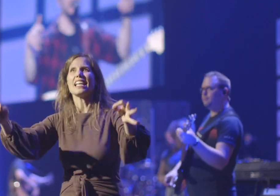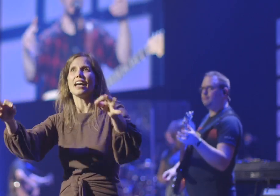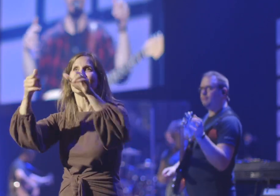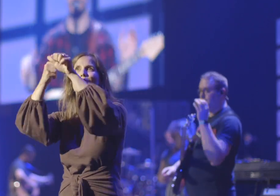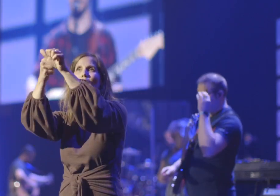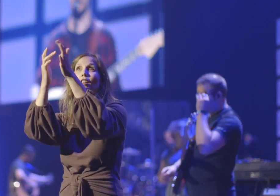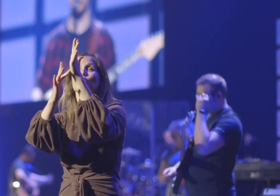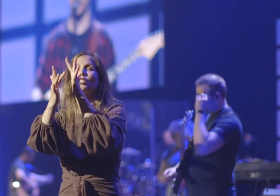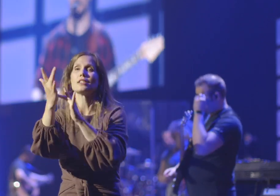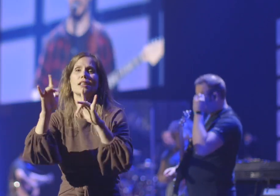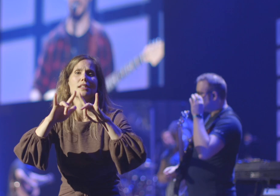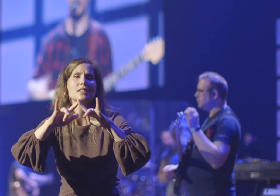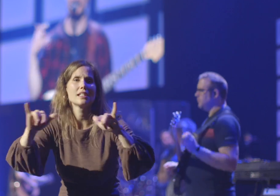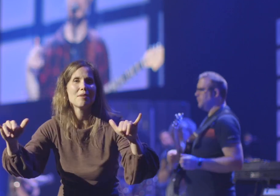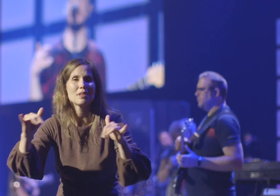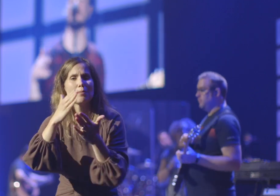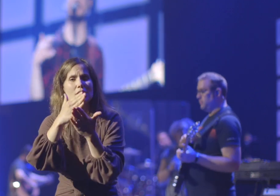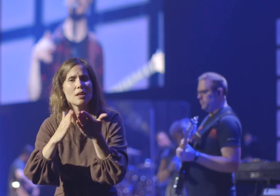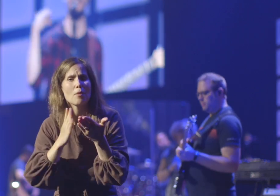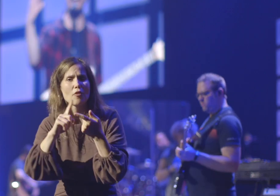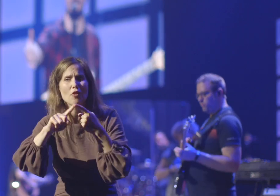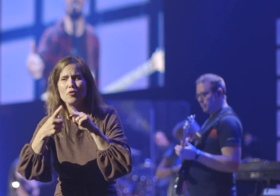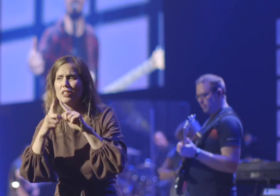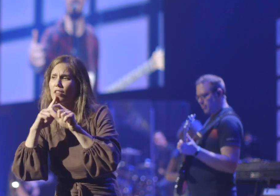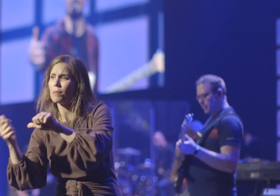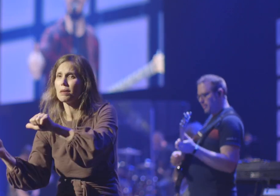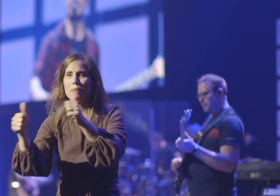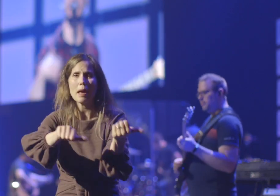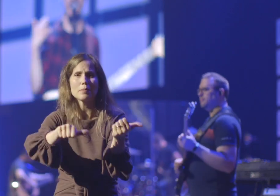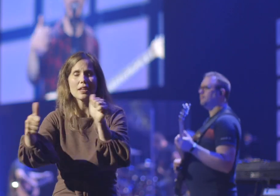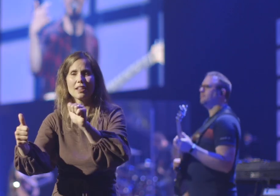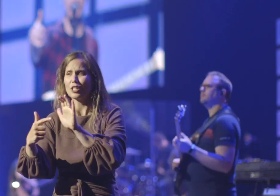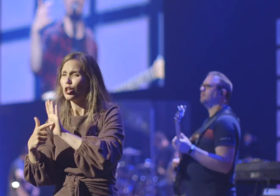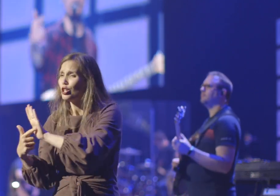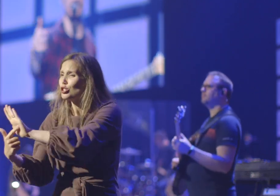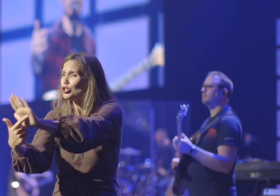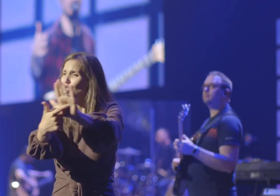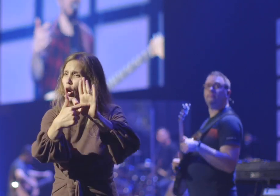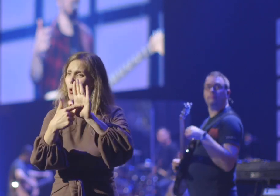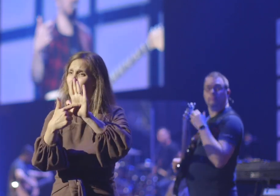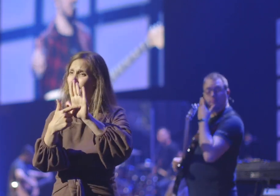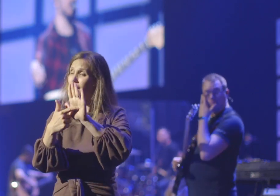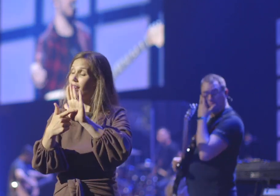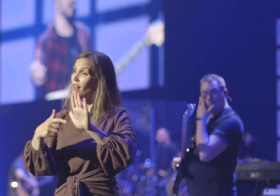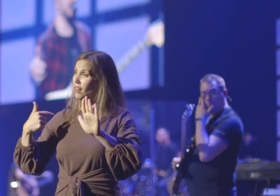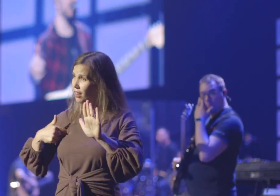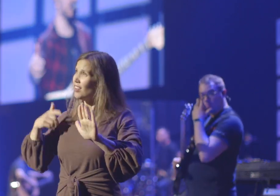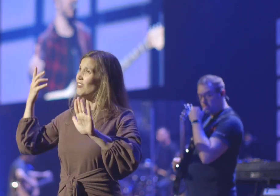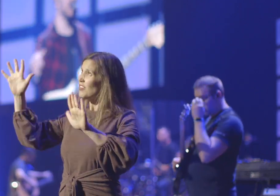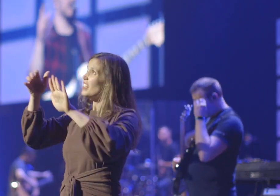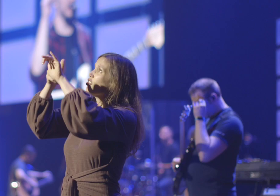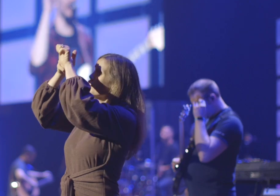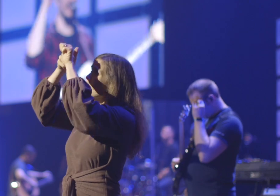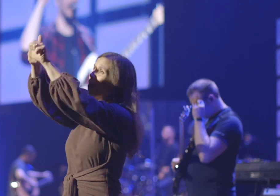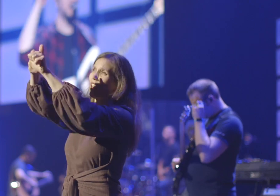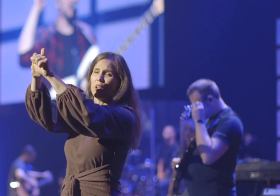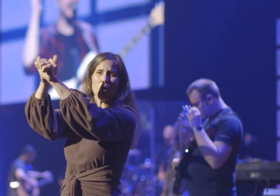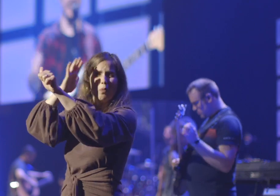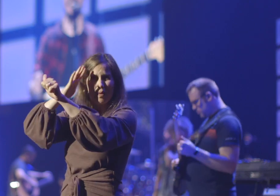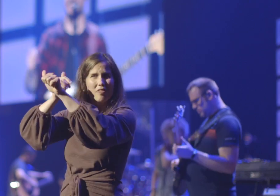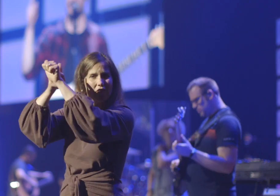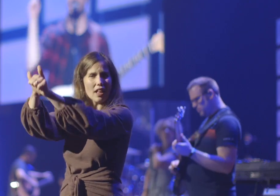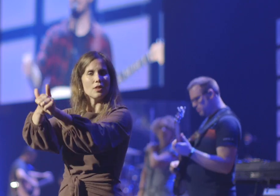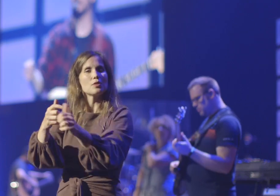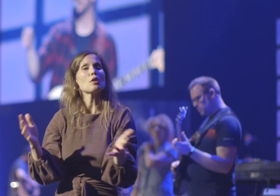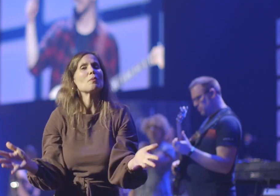that some of our friends are being baptized and saying with their actions, I have decided to follow Jesus. So I want to encourage you